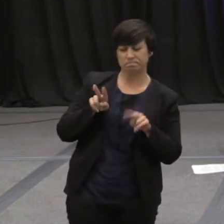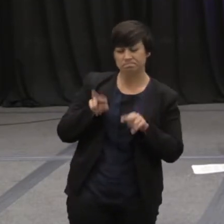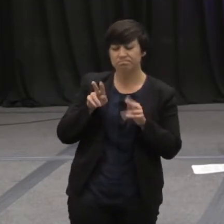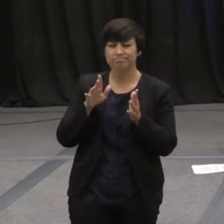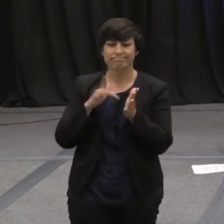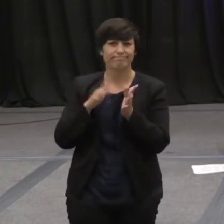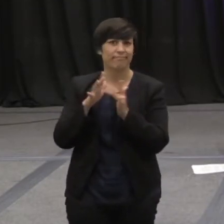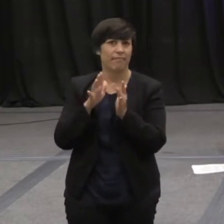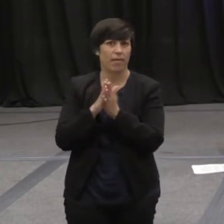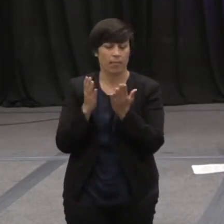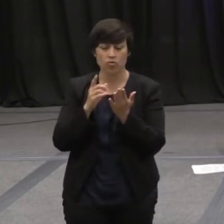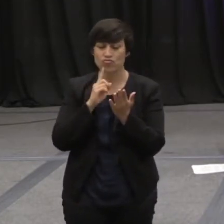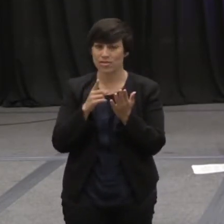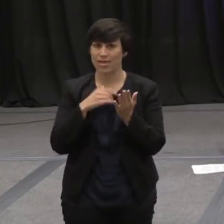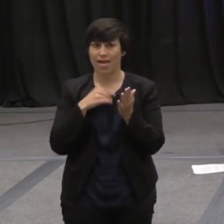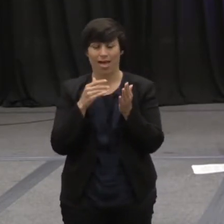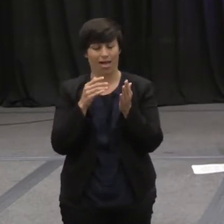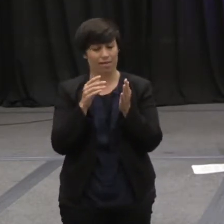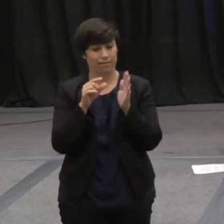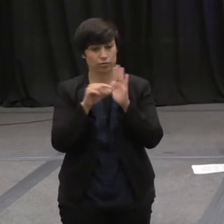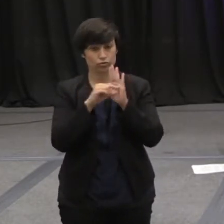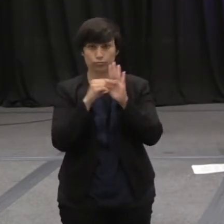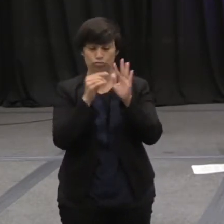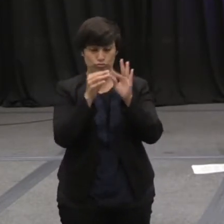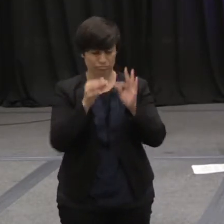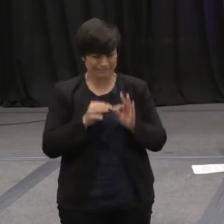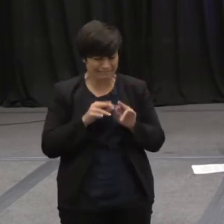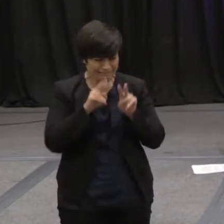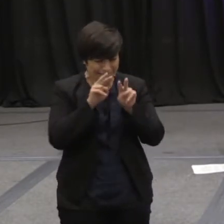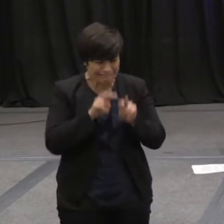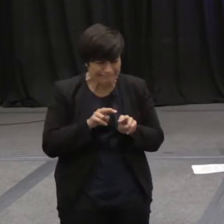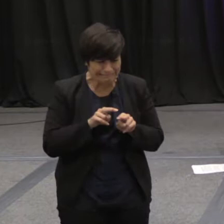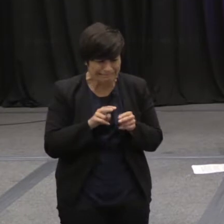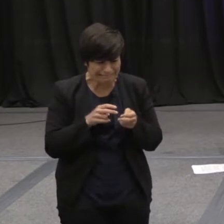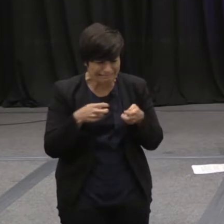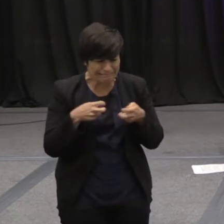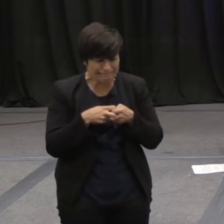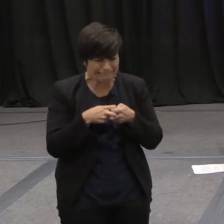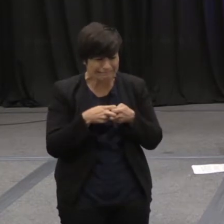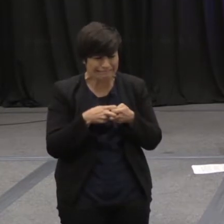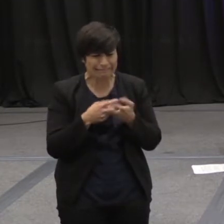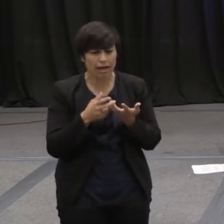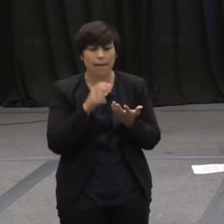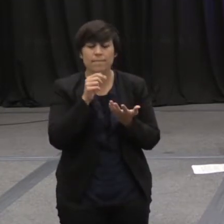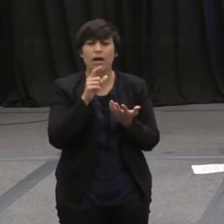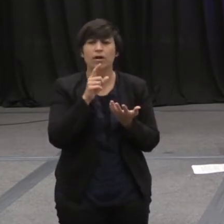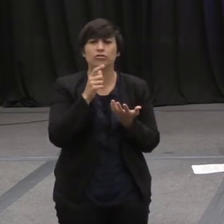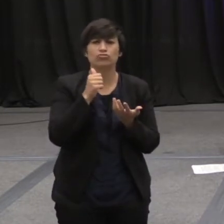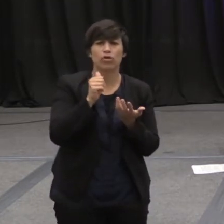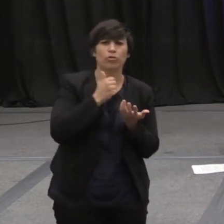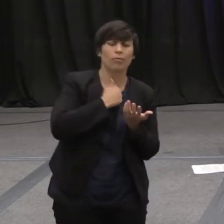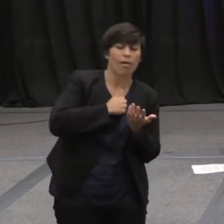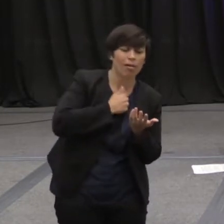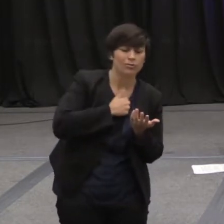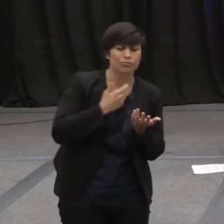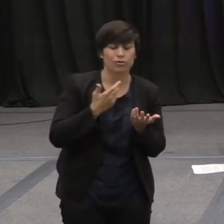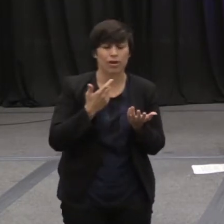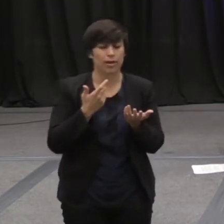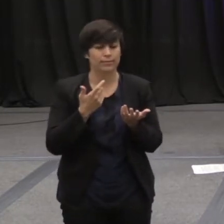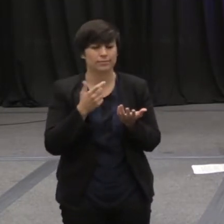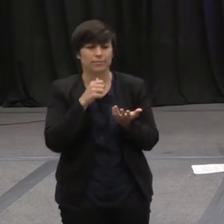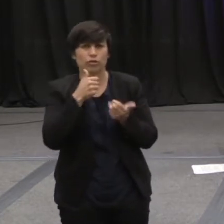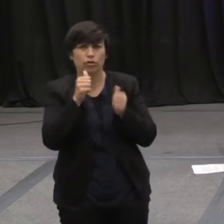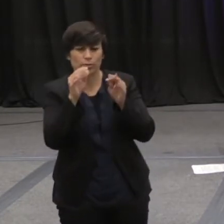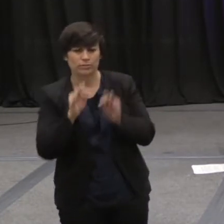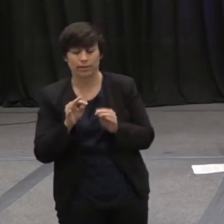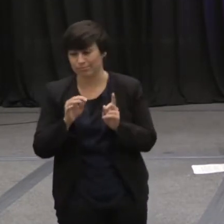really problematic things in the scripture. And I'm not here to apologize for it or try and erase it or try and explain it in a different way. This isn't a Bible class. It isn't. And